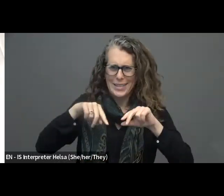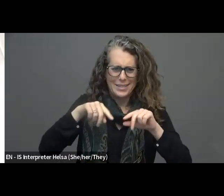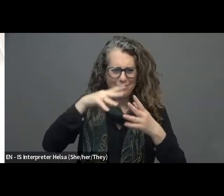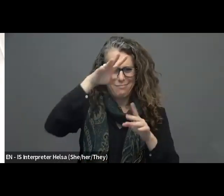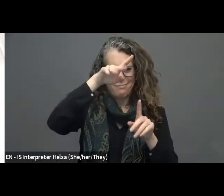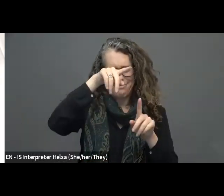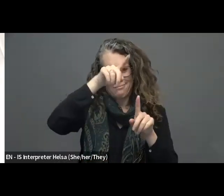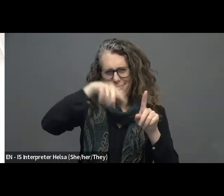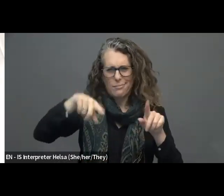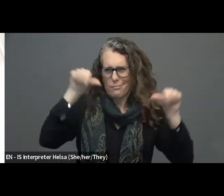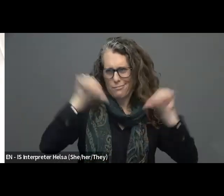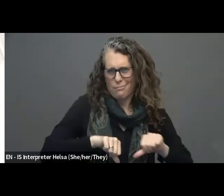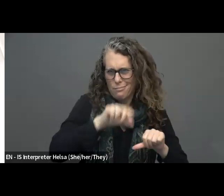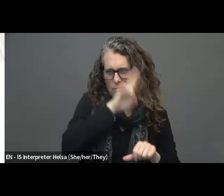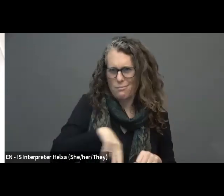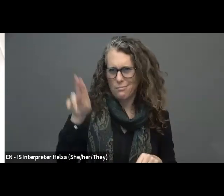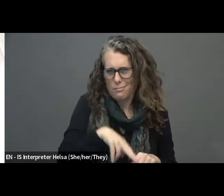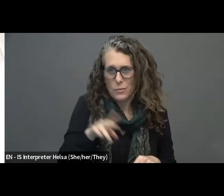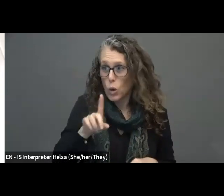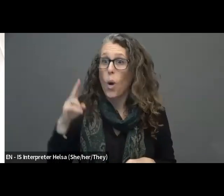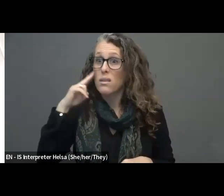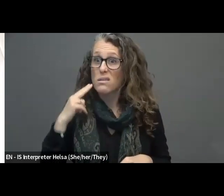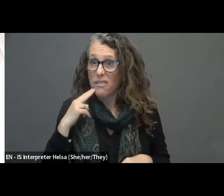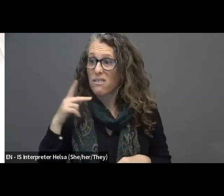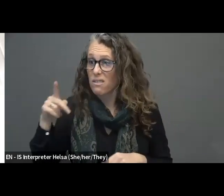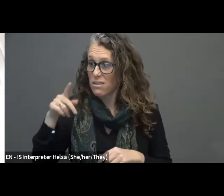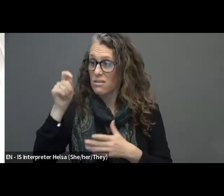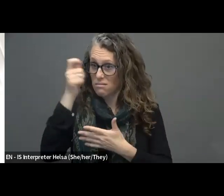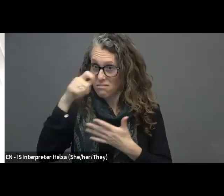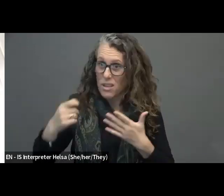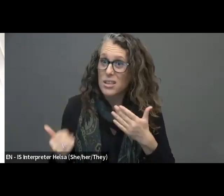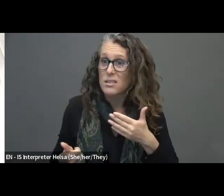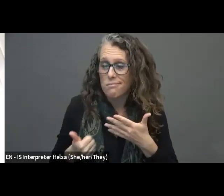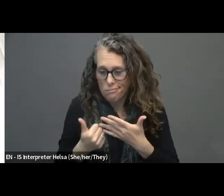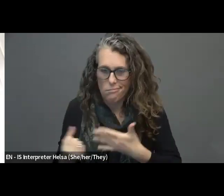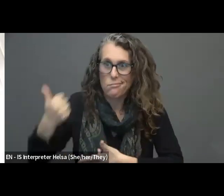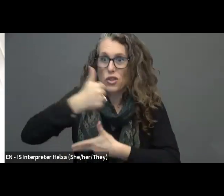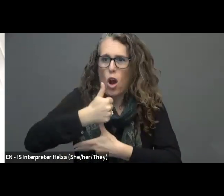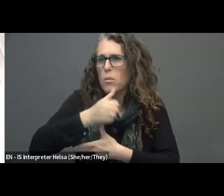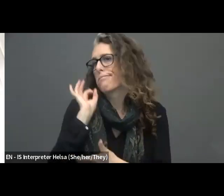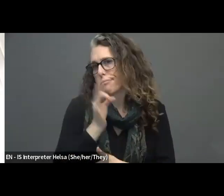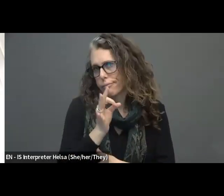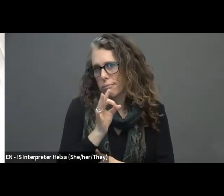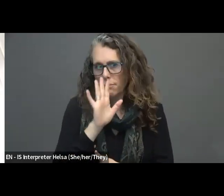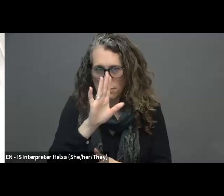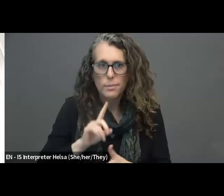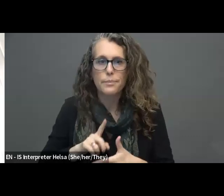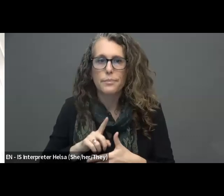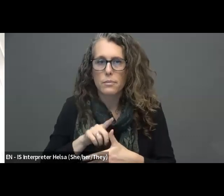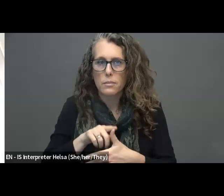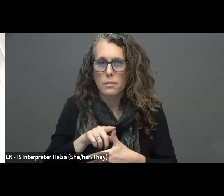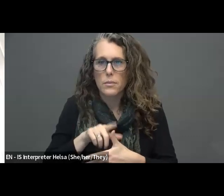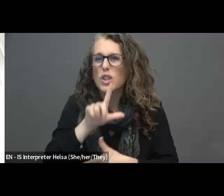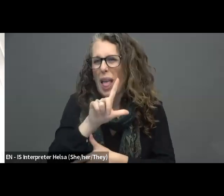but this actually confirmed the findings of the annotated data. The L1 raters